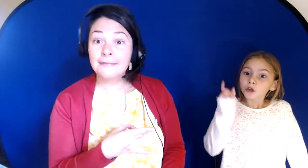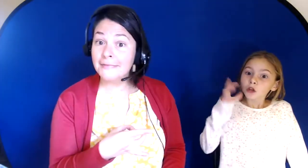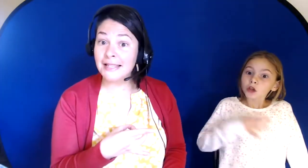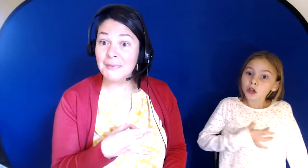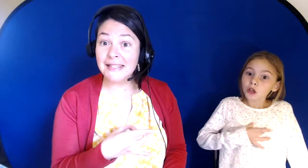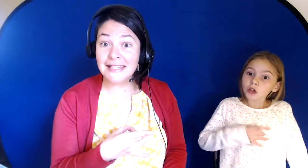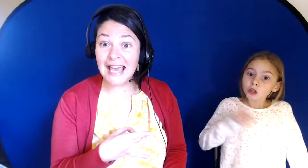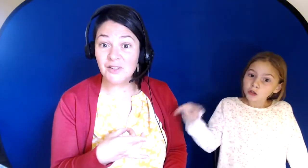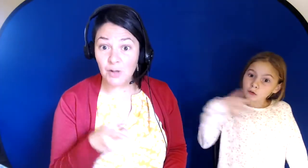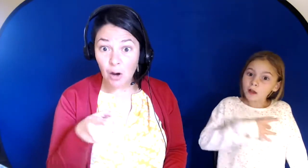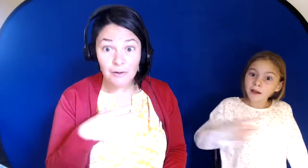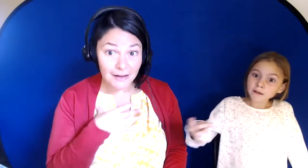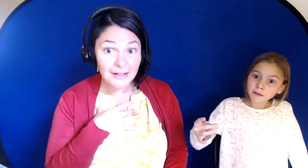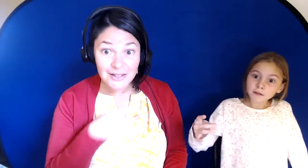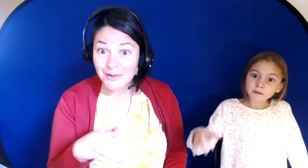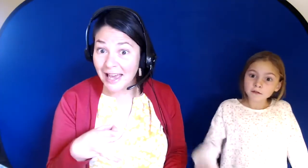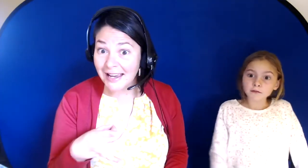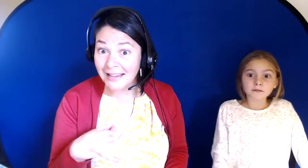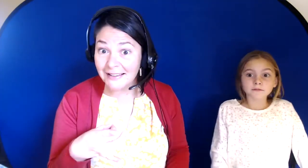This means yes or no. You like it?